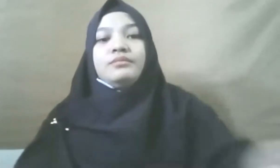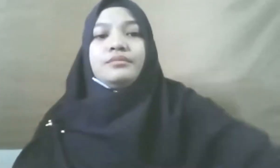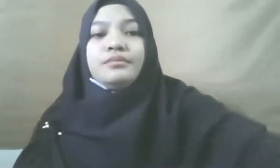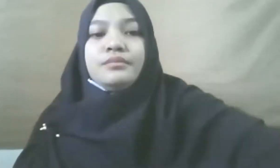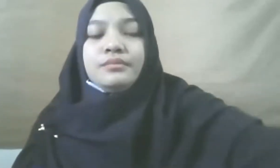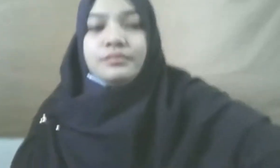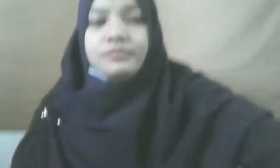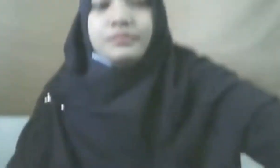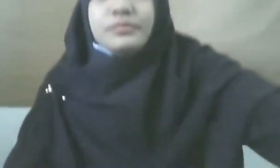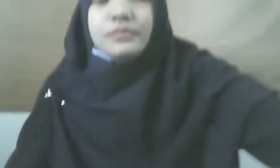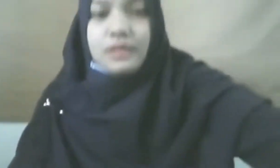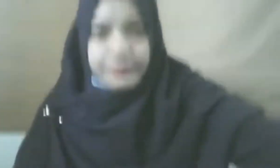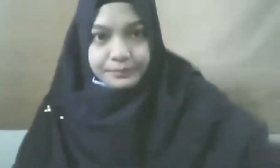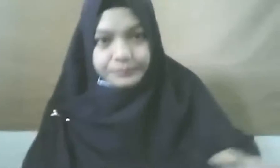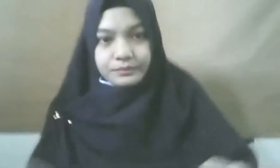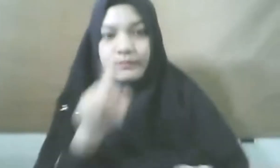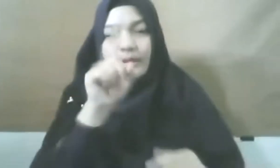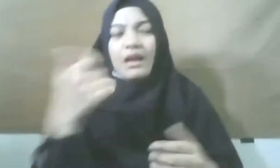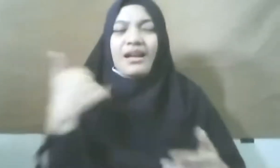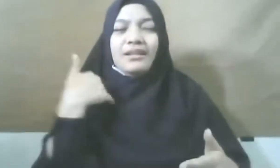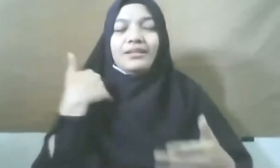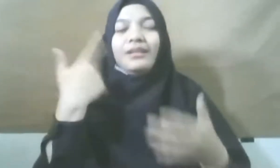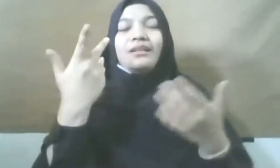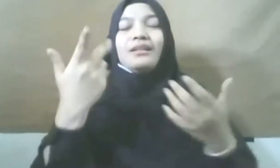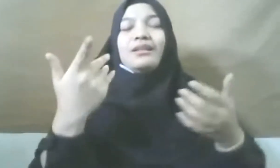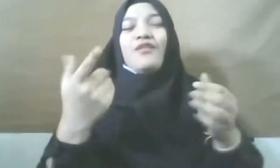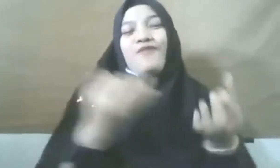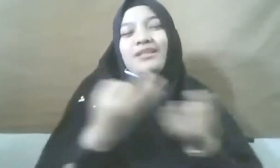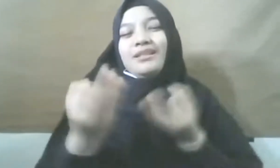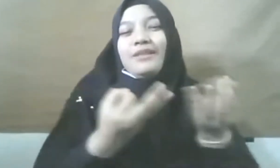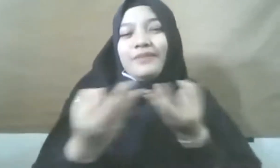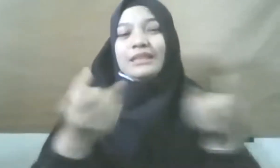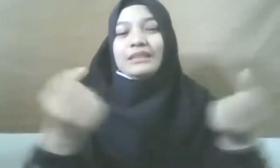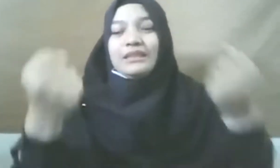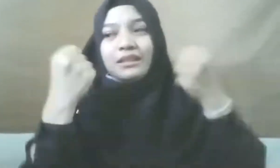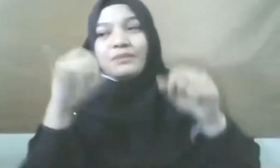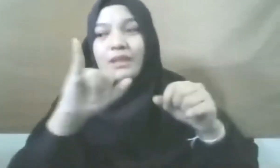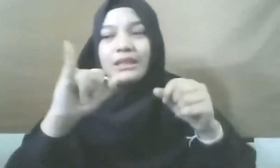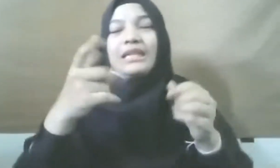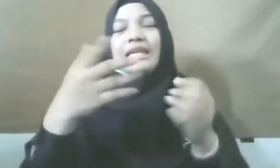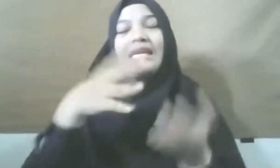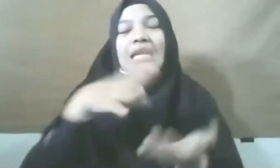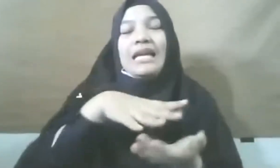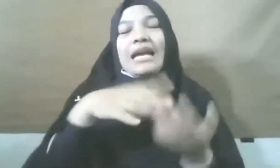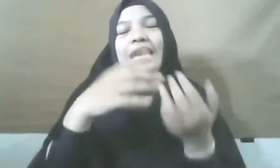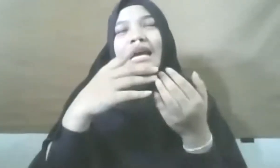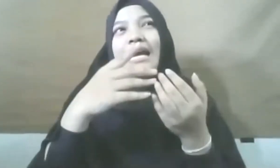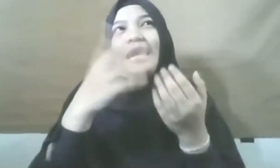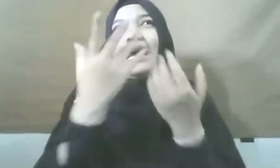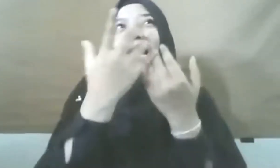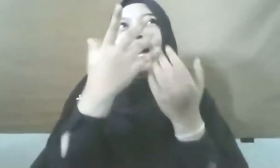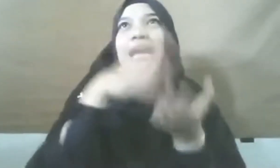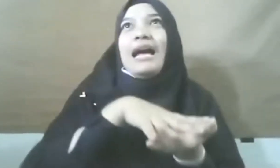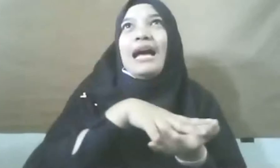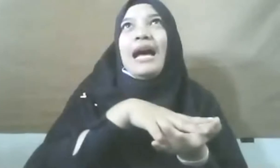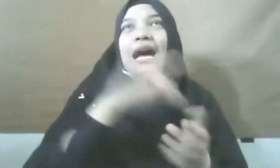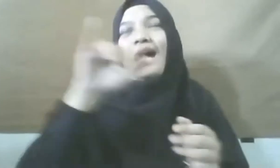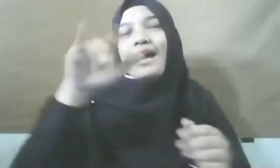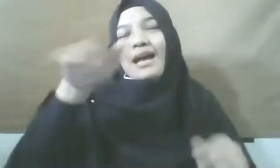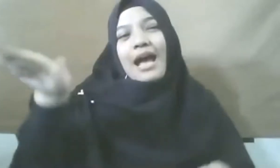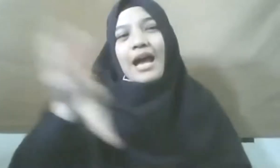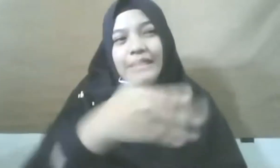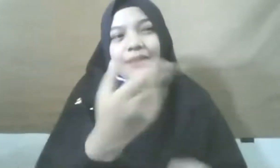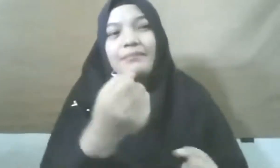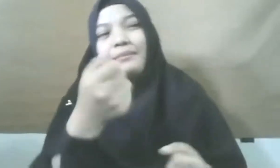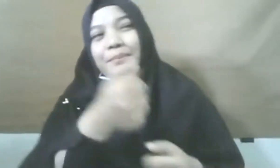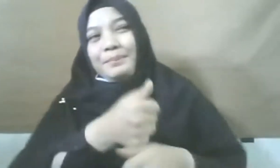water, all of these things contribute to make it really difficult to keep oneself safe if they're on the front line